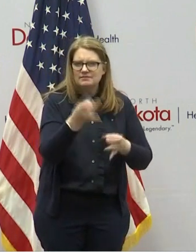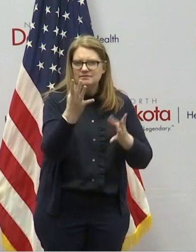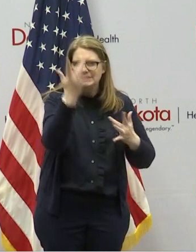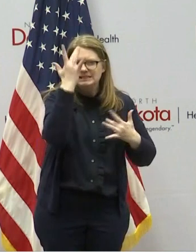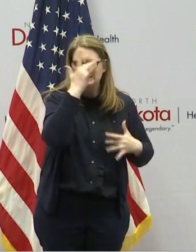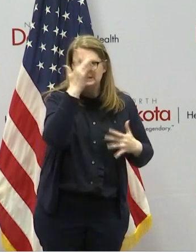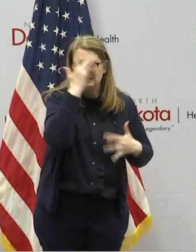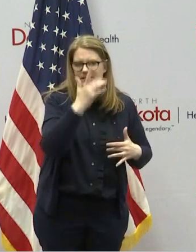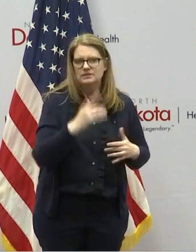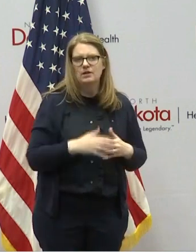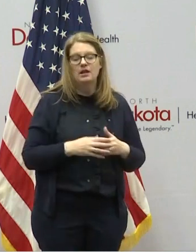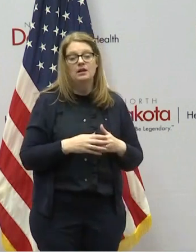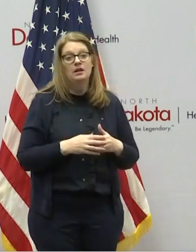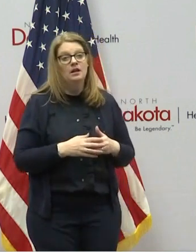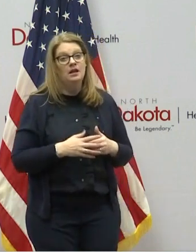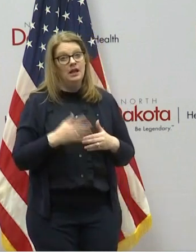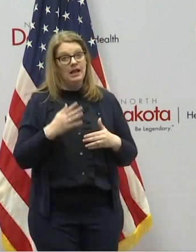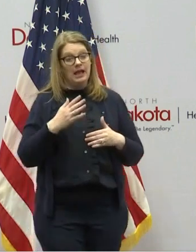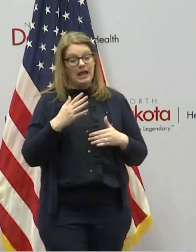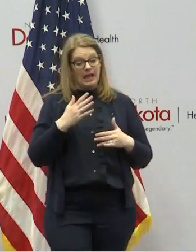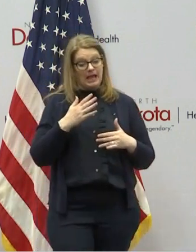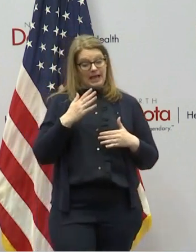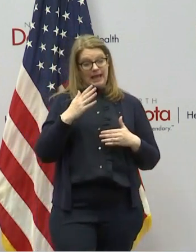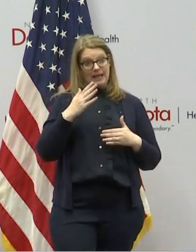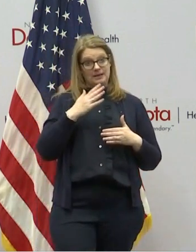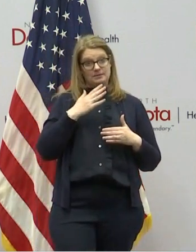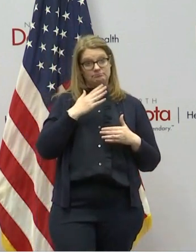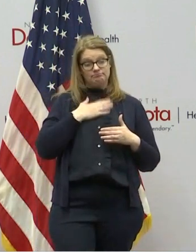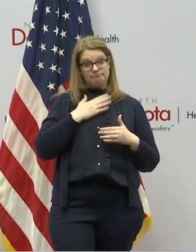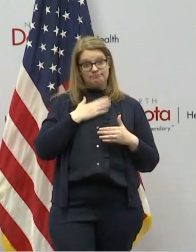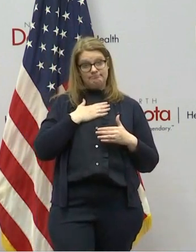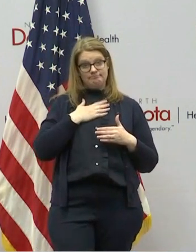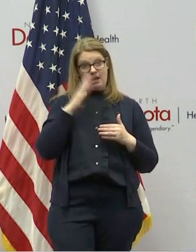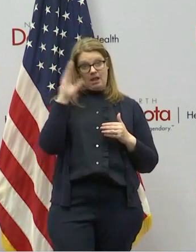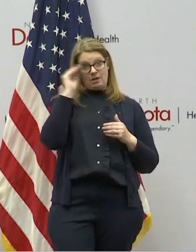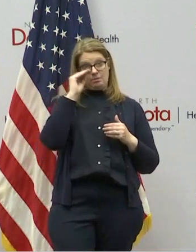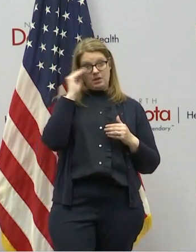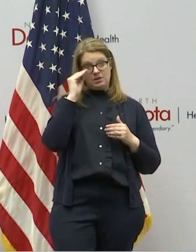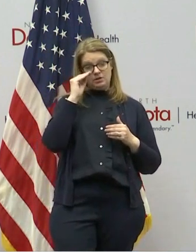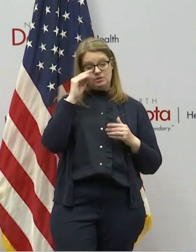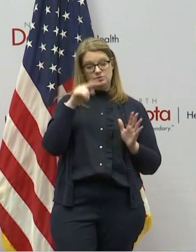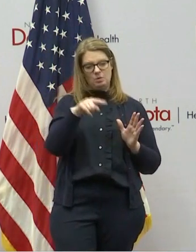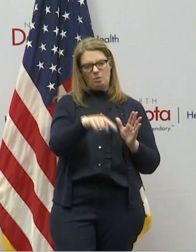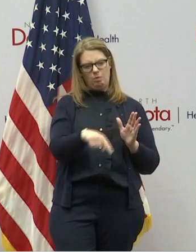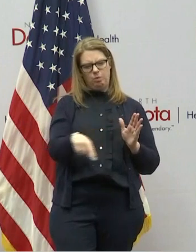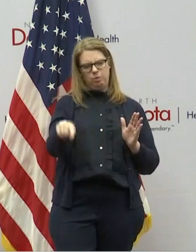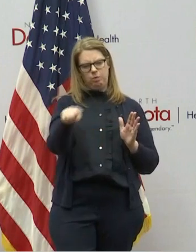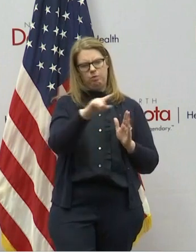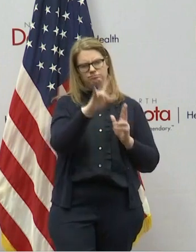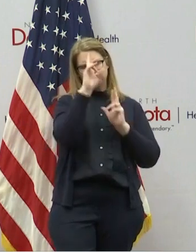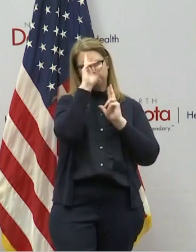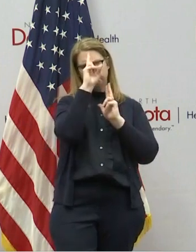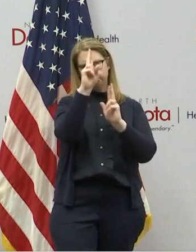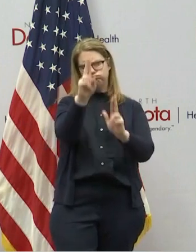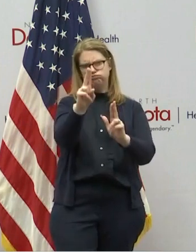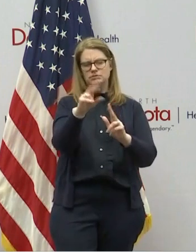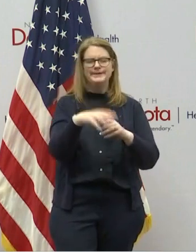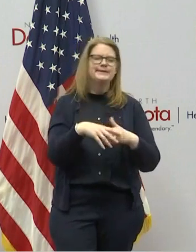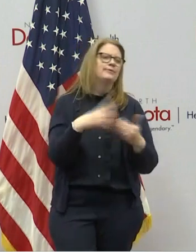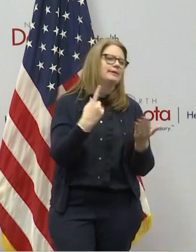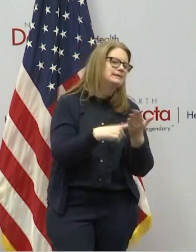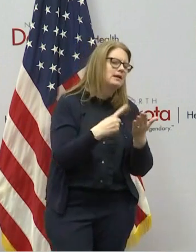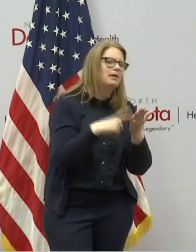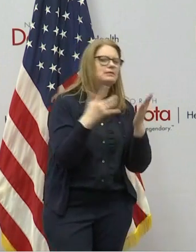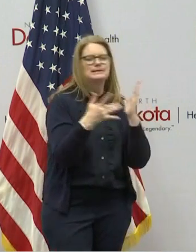In my humble opinion, as I've observed this, they are the unsung heroes. We can talk a lot about technology